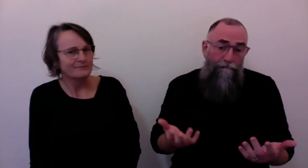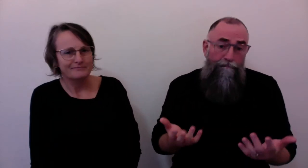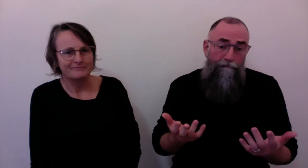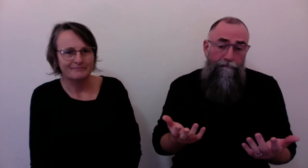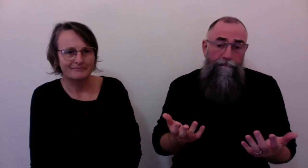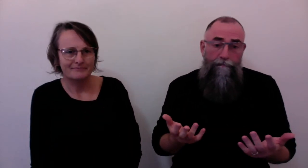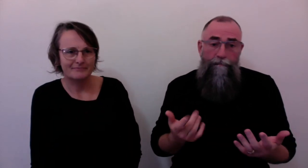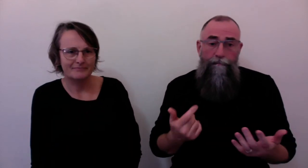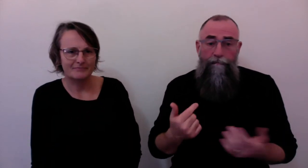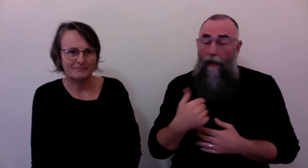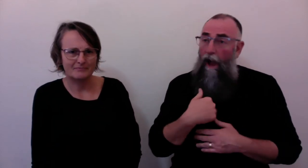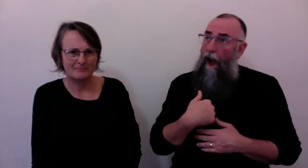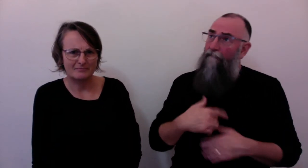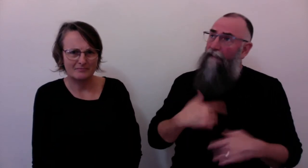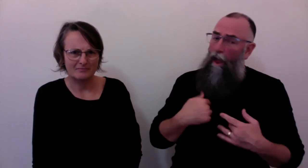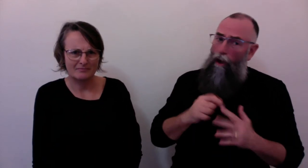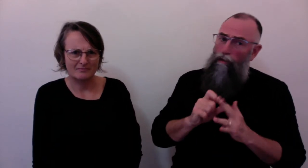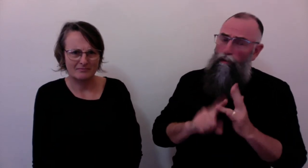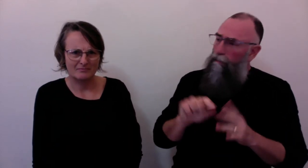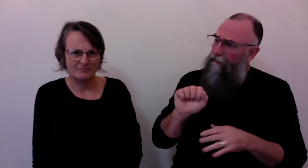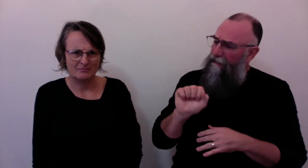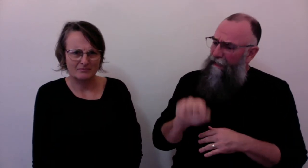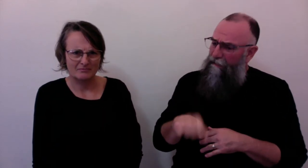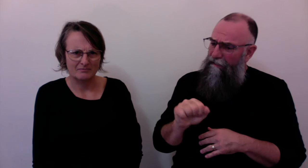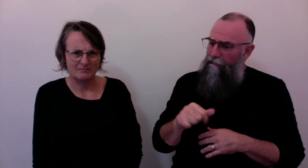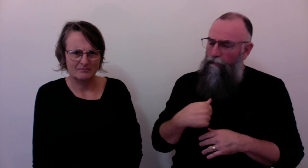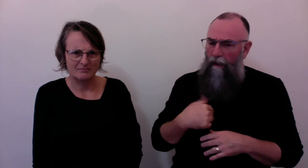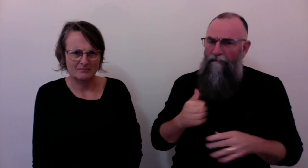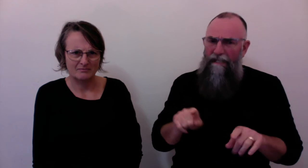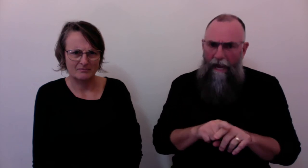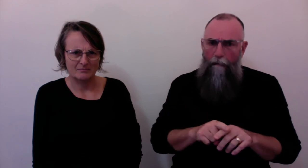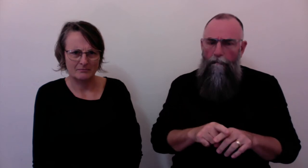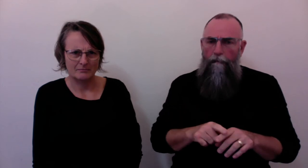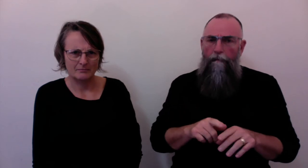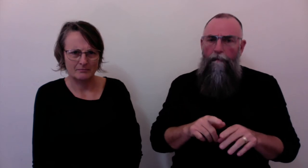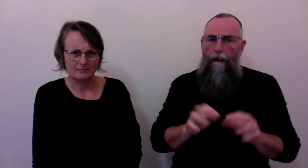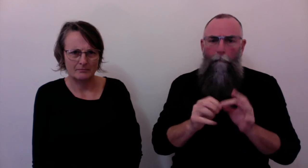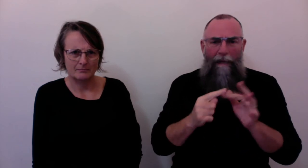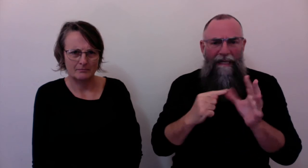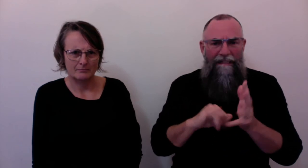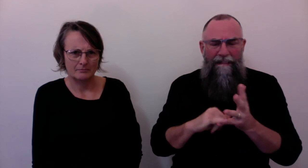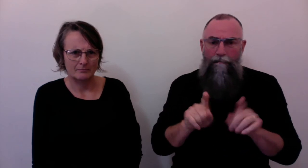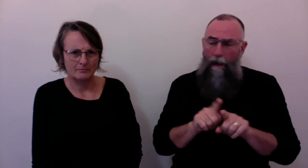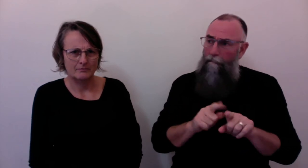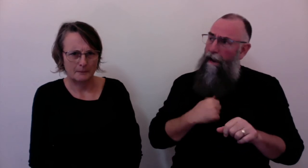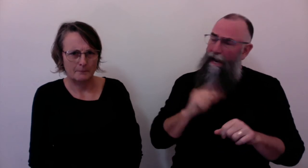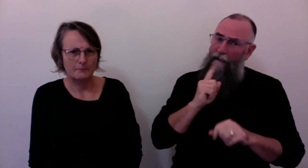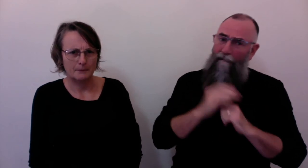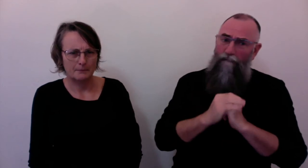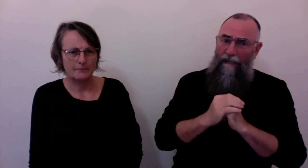I think I do, because like I always get the same beats at the same time as my, you know, hearing friends. Yeah. You saying you're a good dancer? I